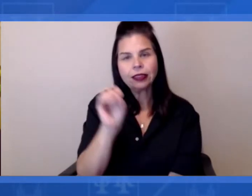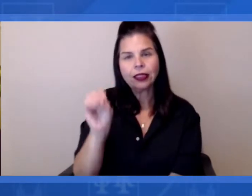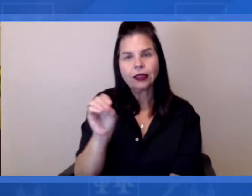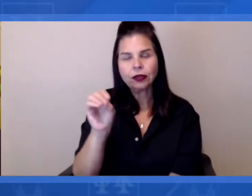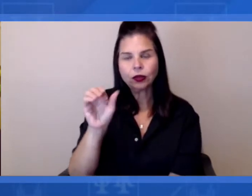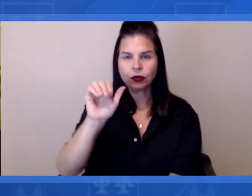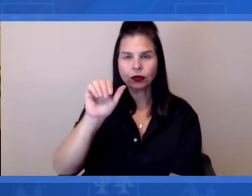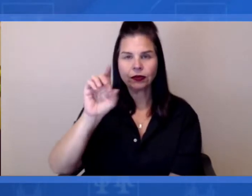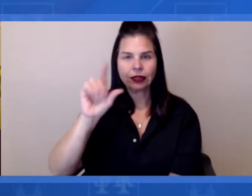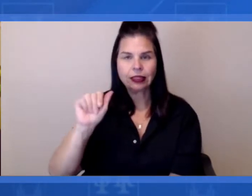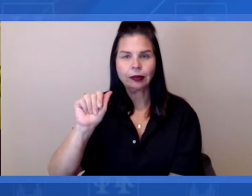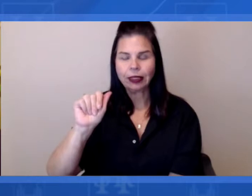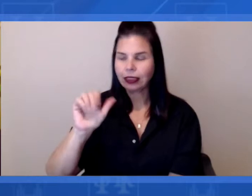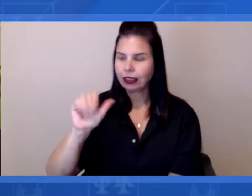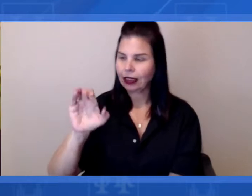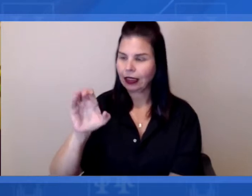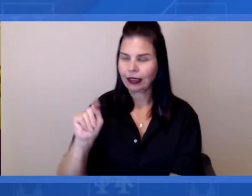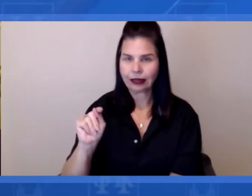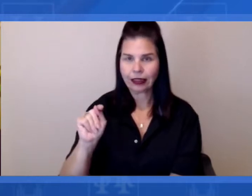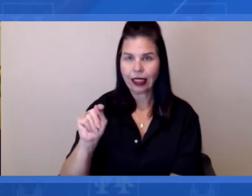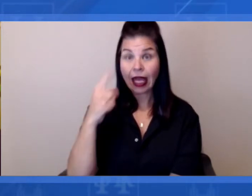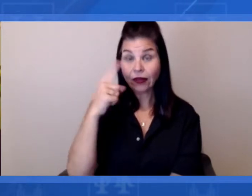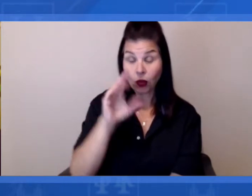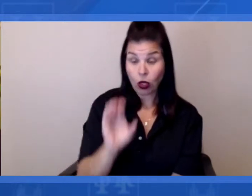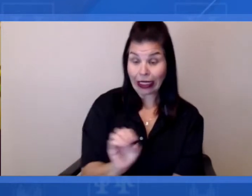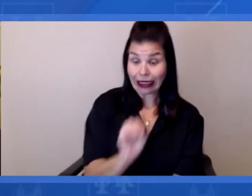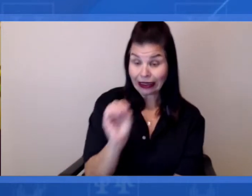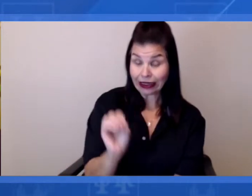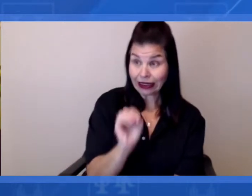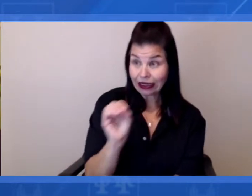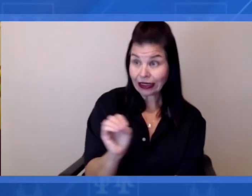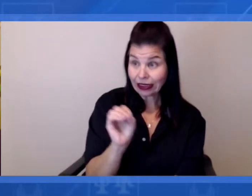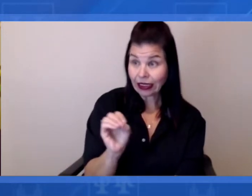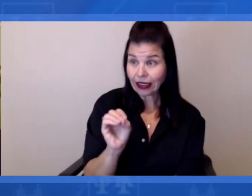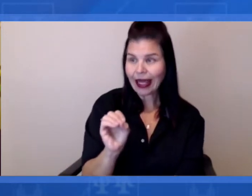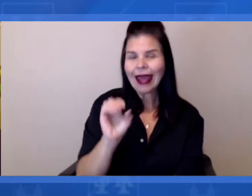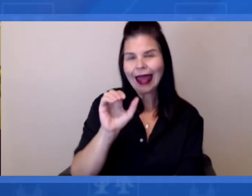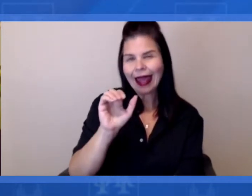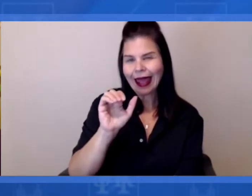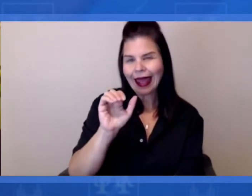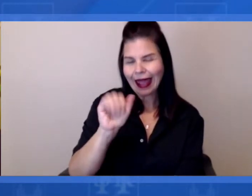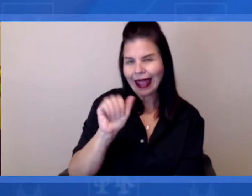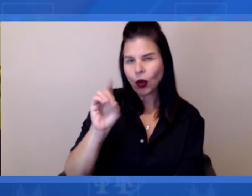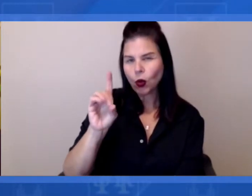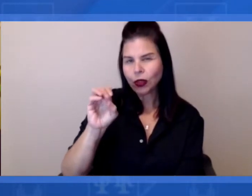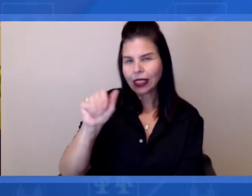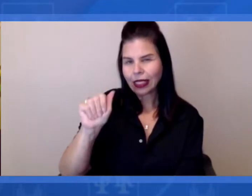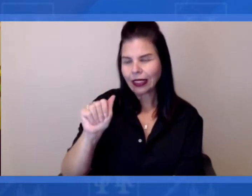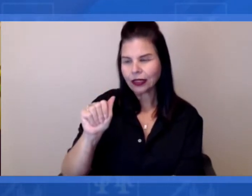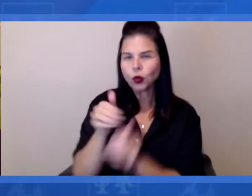the Accessibility for Ontarians with Disabilities Act, the AODA.